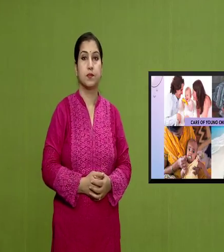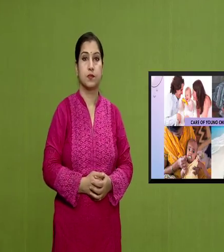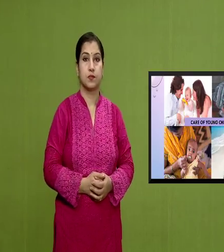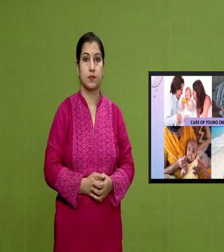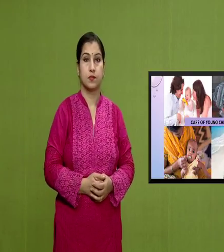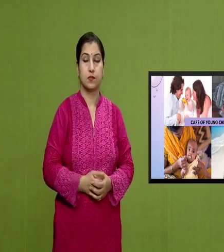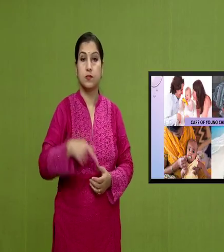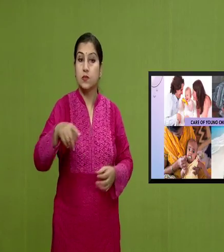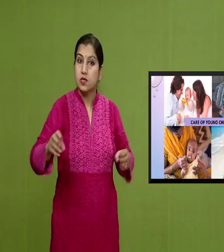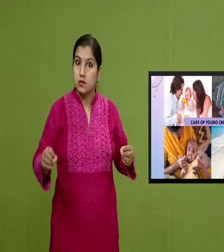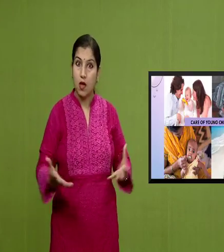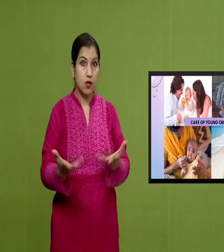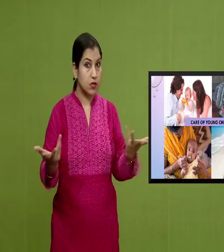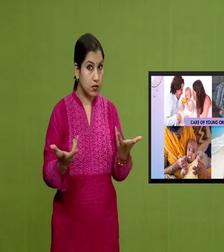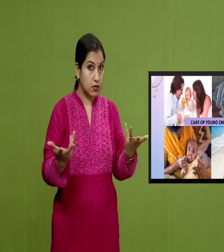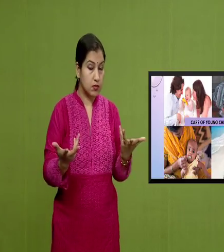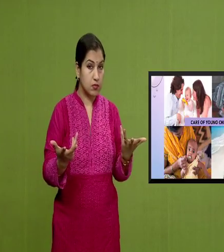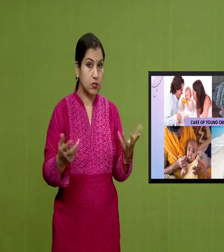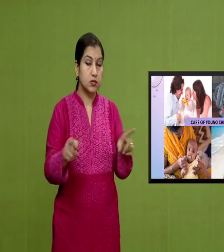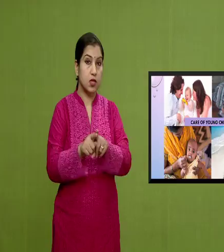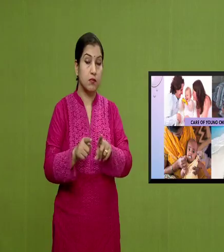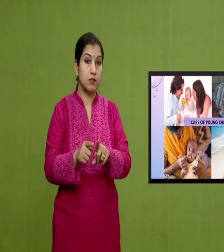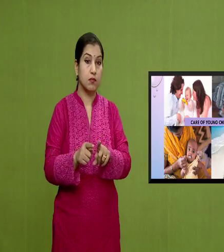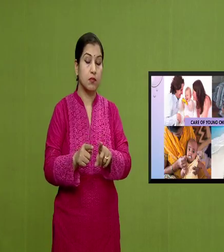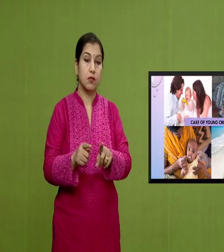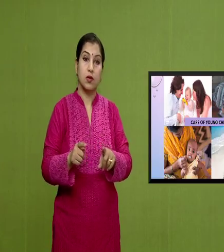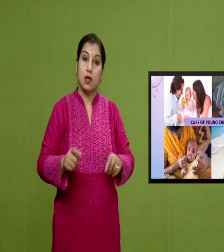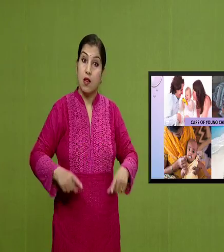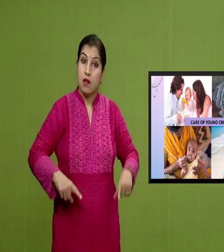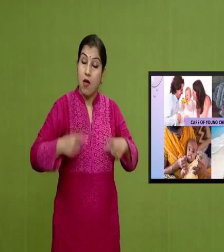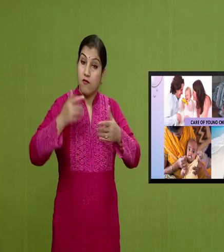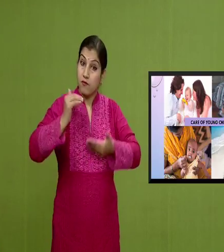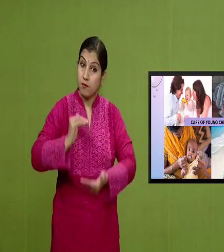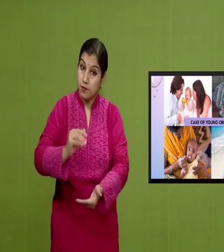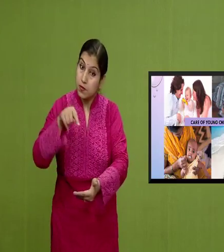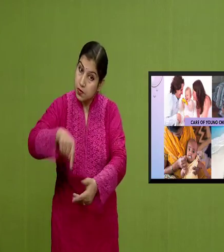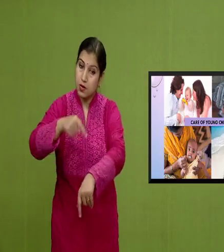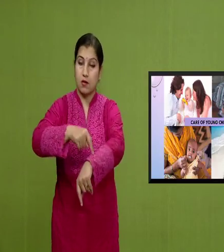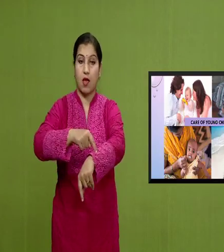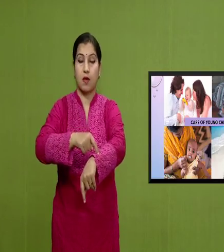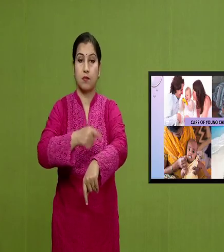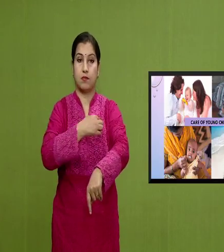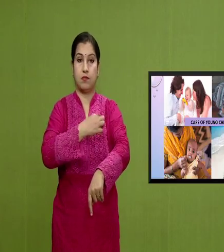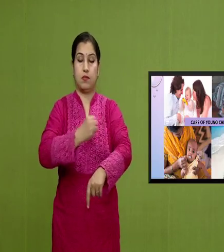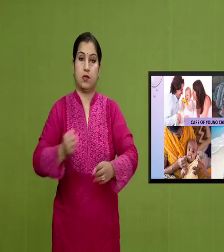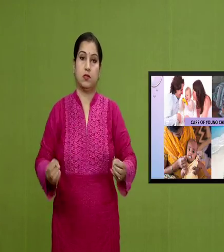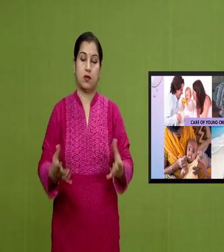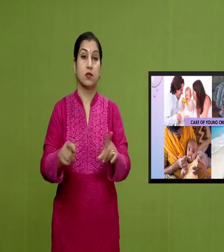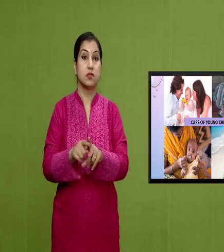It starts at an early stage of life, such as toilet training.